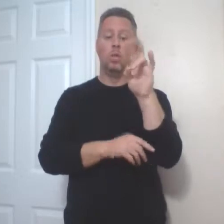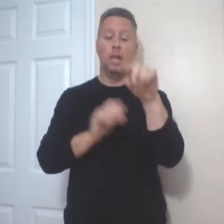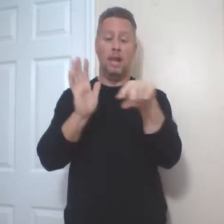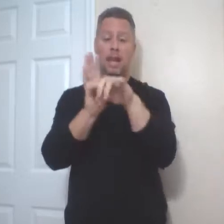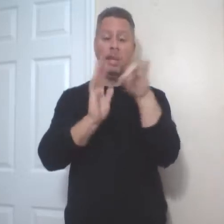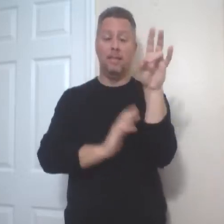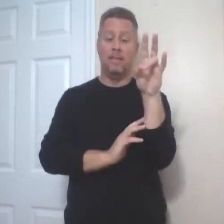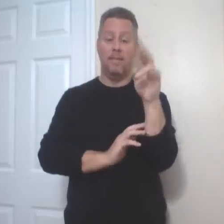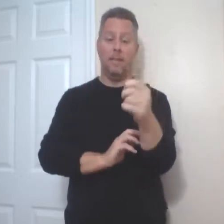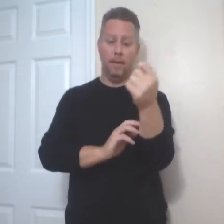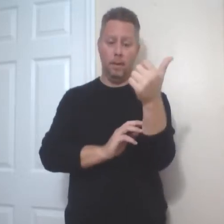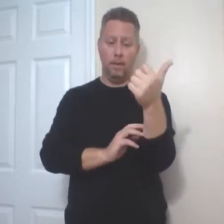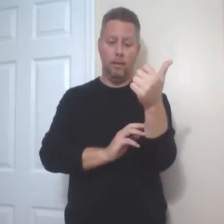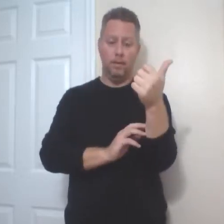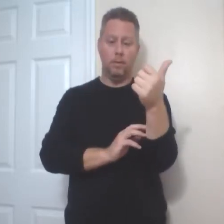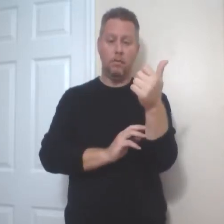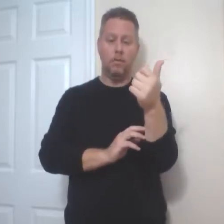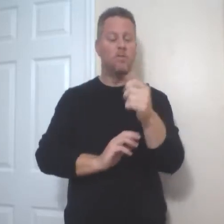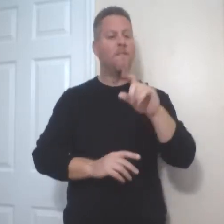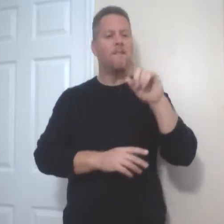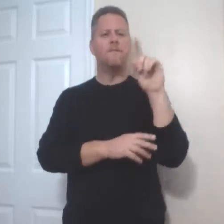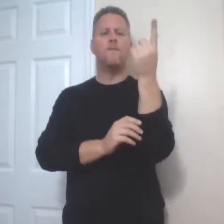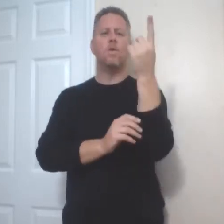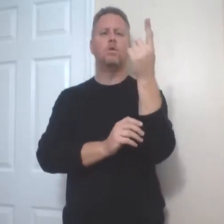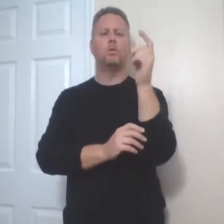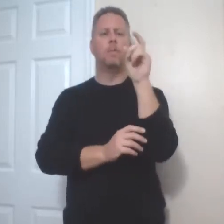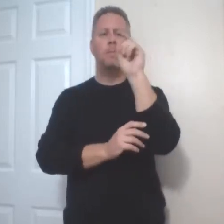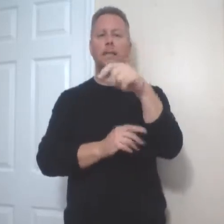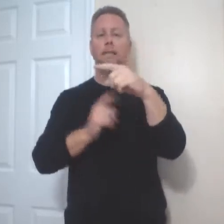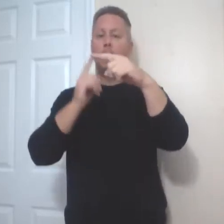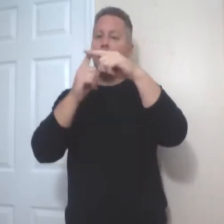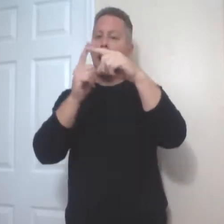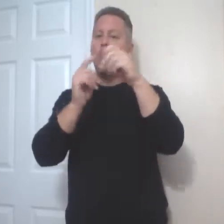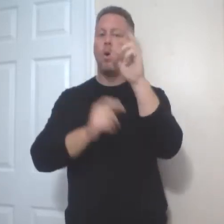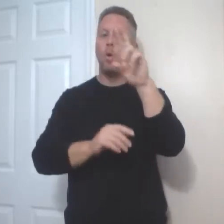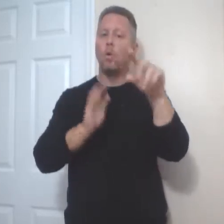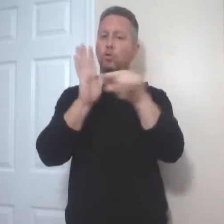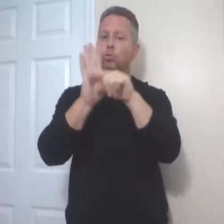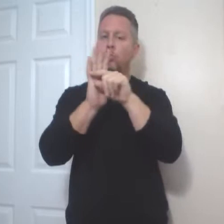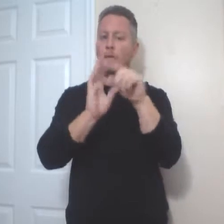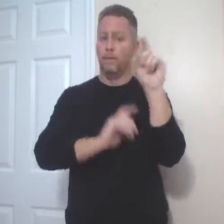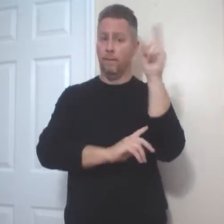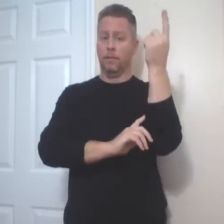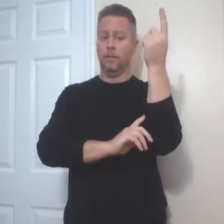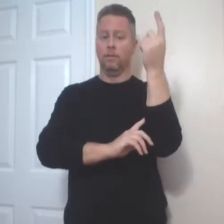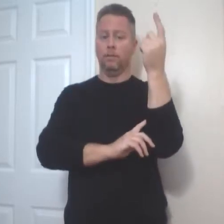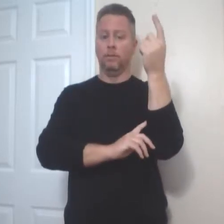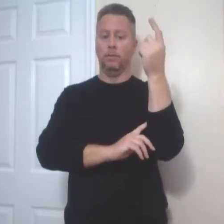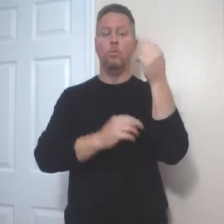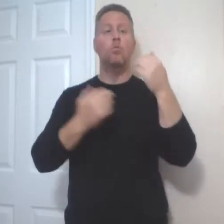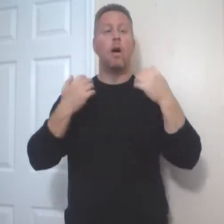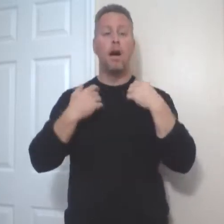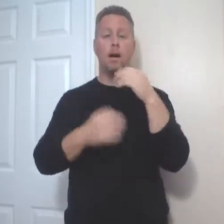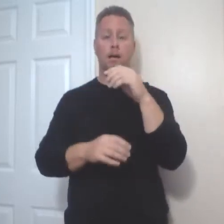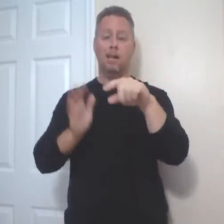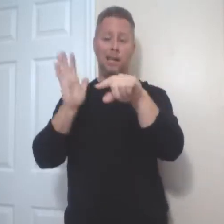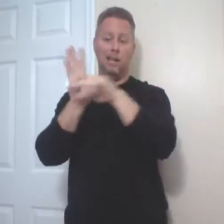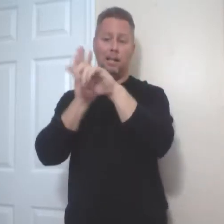rid of anything that's adding or subtracting first. So in this case, we have a minus 7. So let's get rid of that. That means that we need to